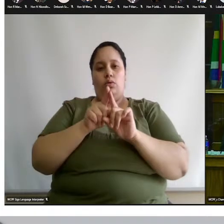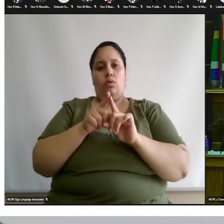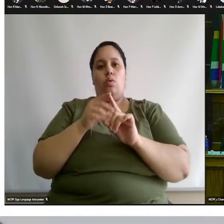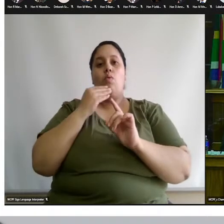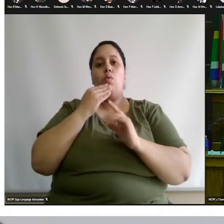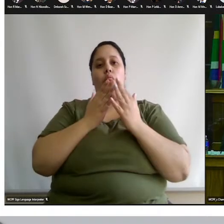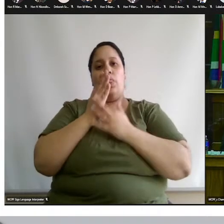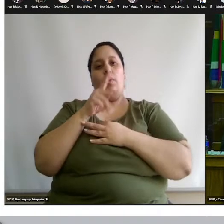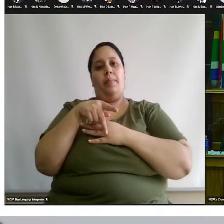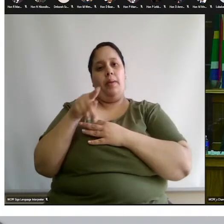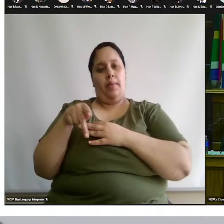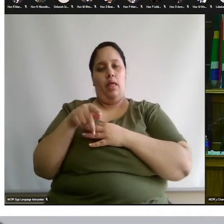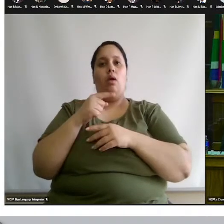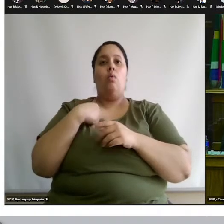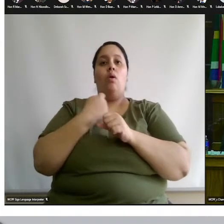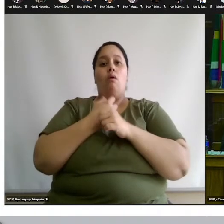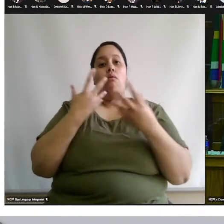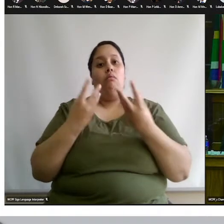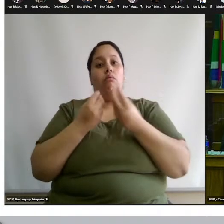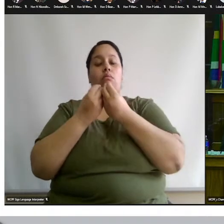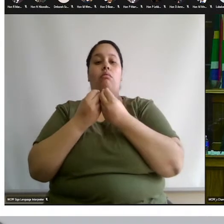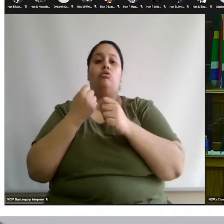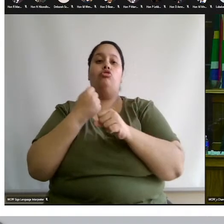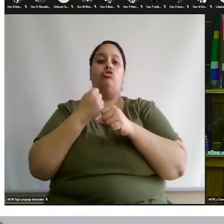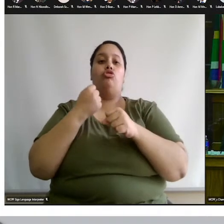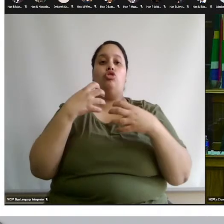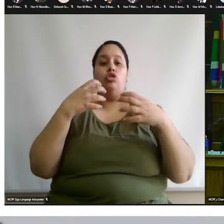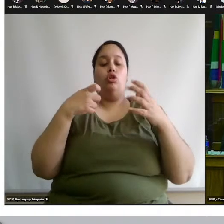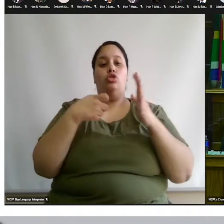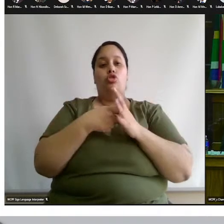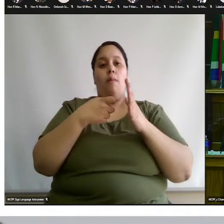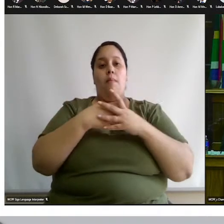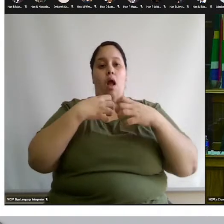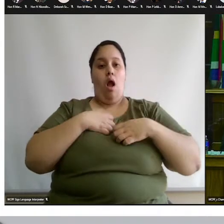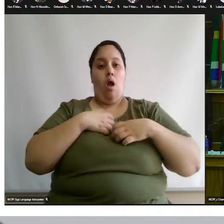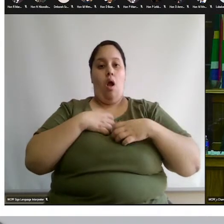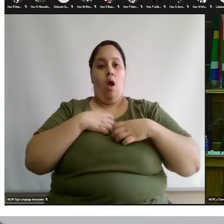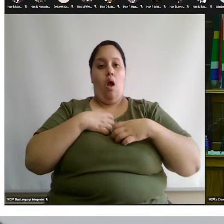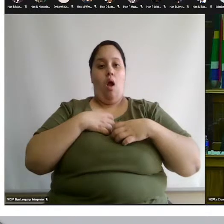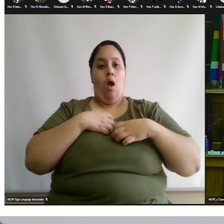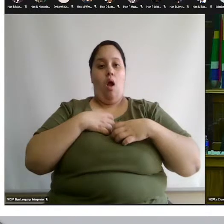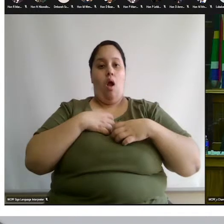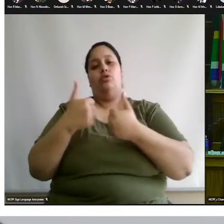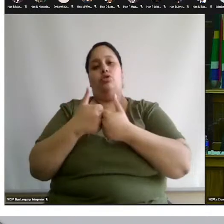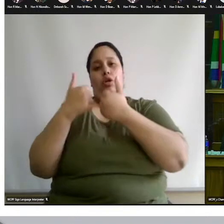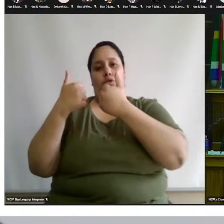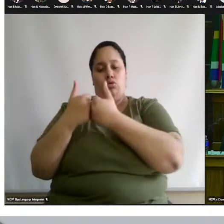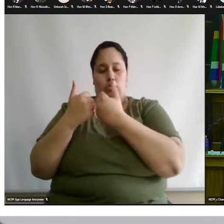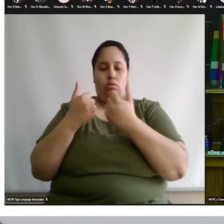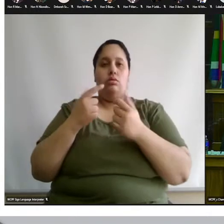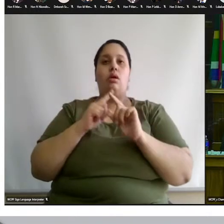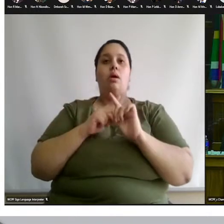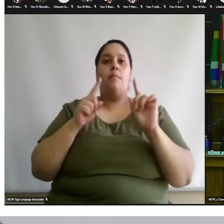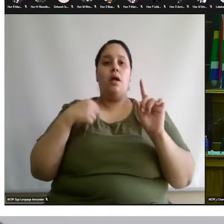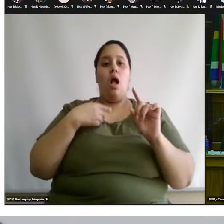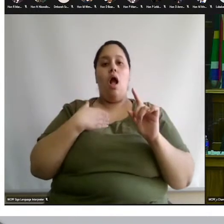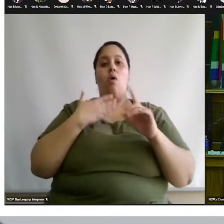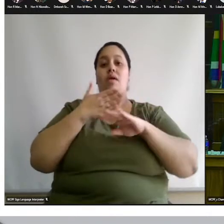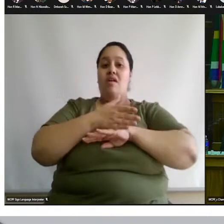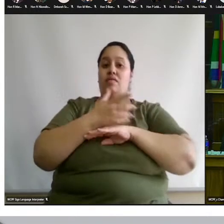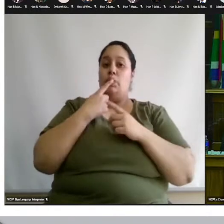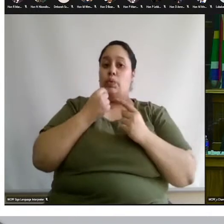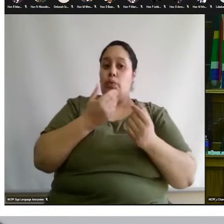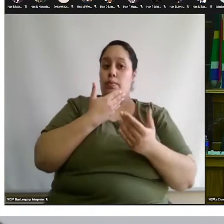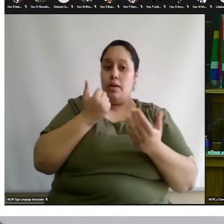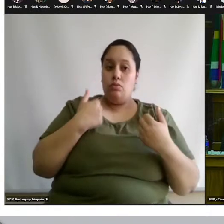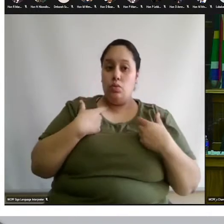who work closely with store owners on any challenges that they may face. However, despite our best efforts and the best